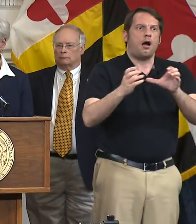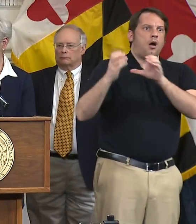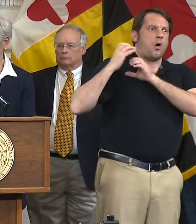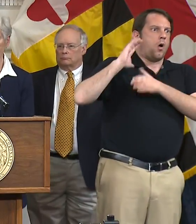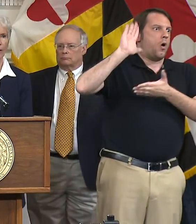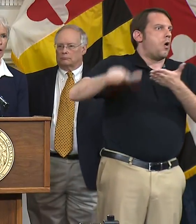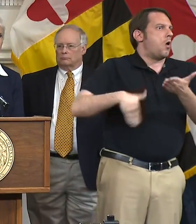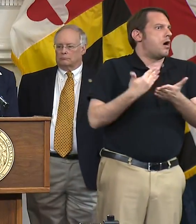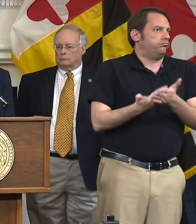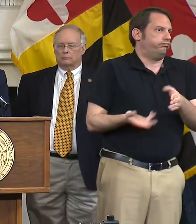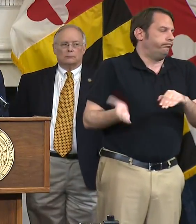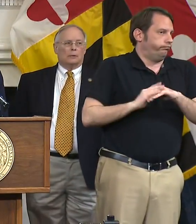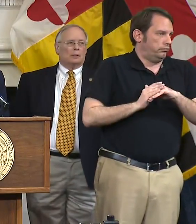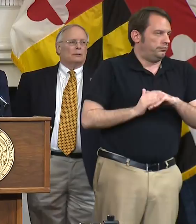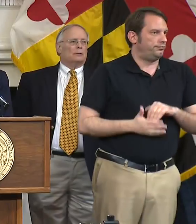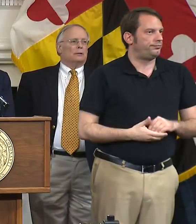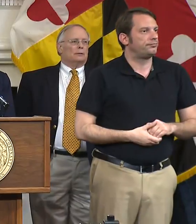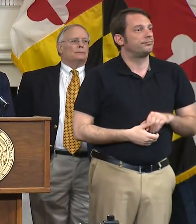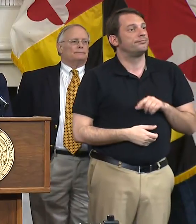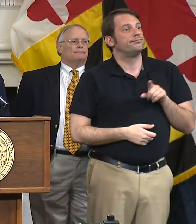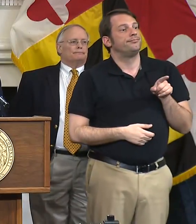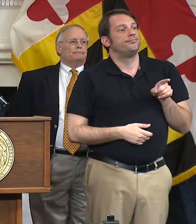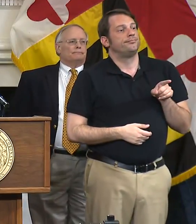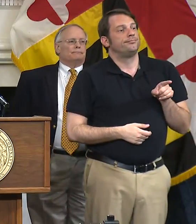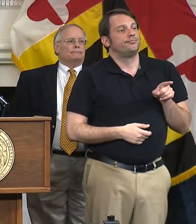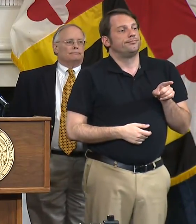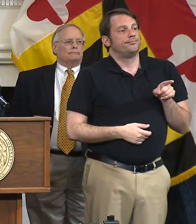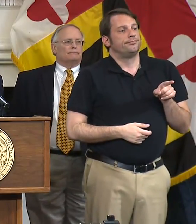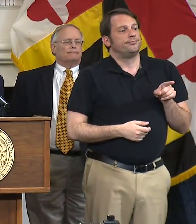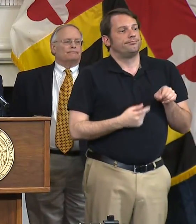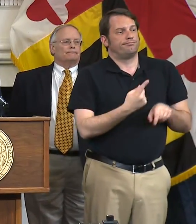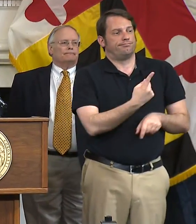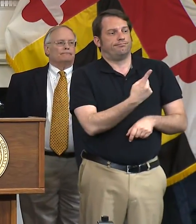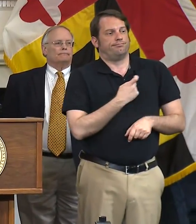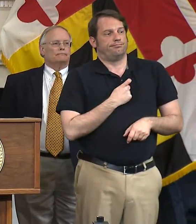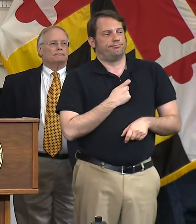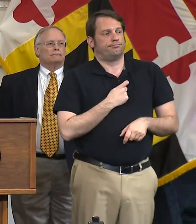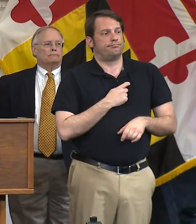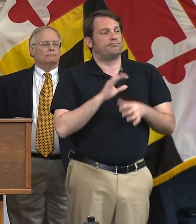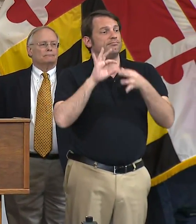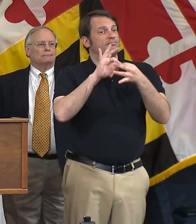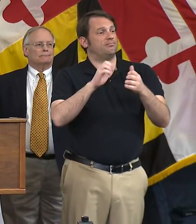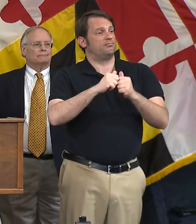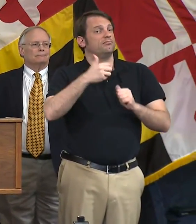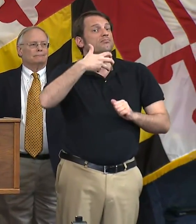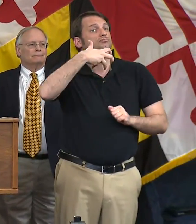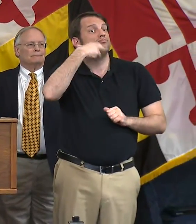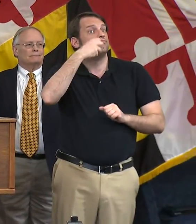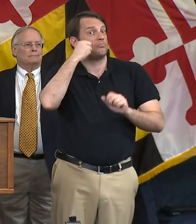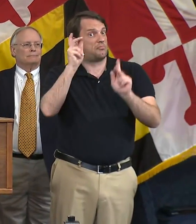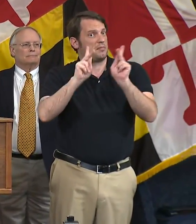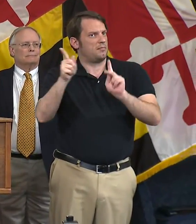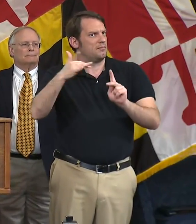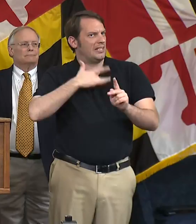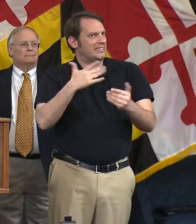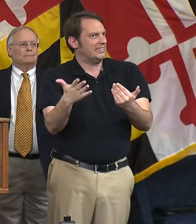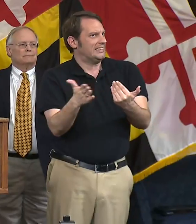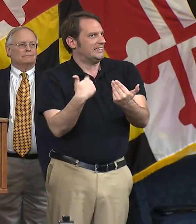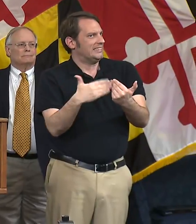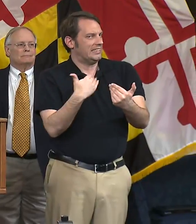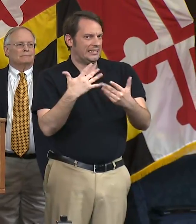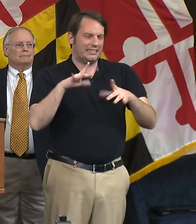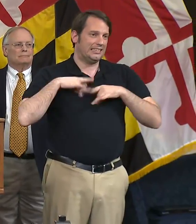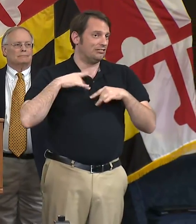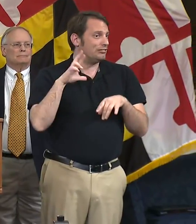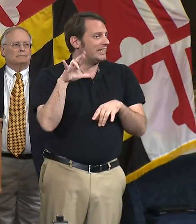that the elderly are most at risk when it comes to coronavirus, and now we're hearing that there's a potential exposure at a retirement